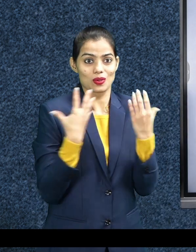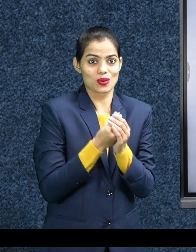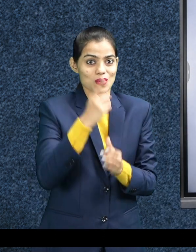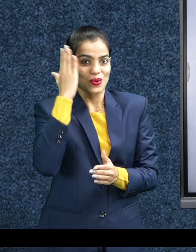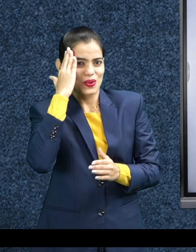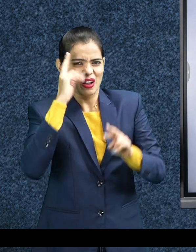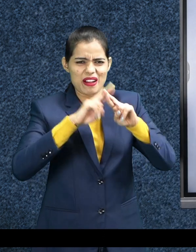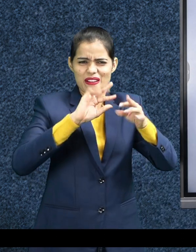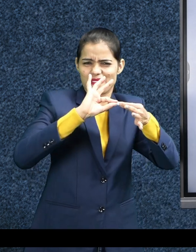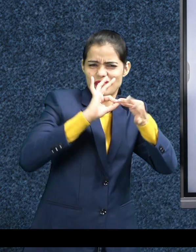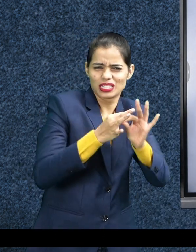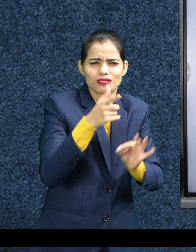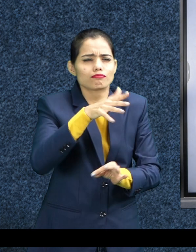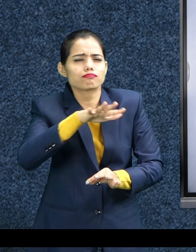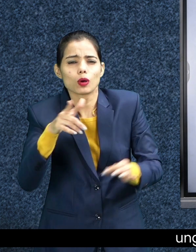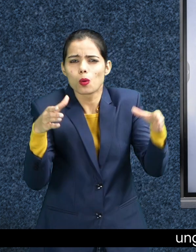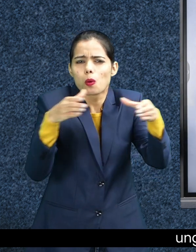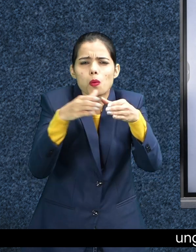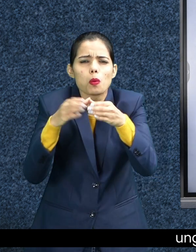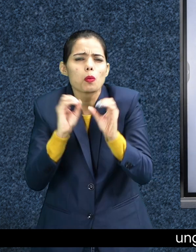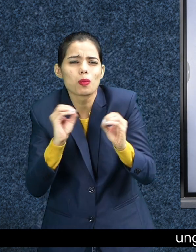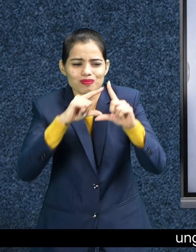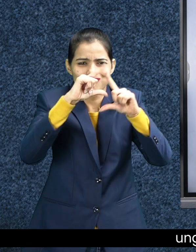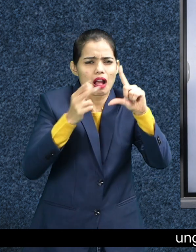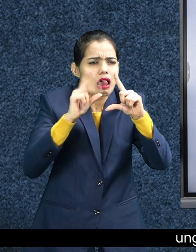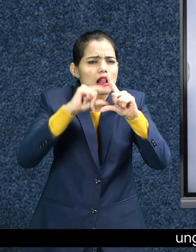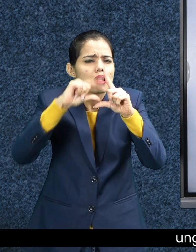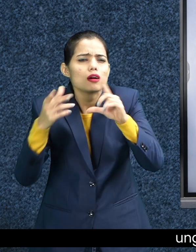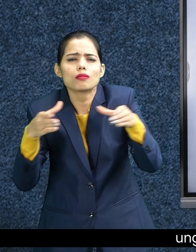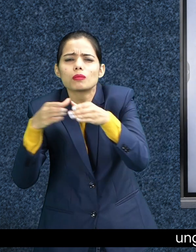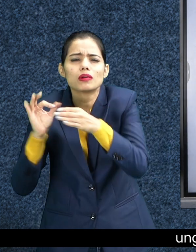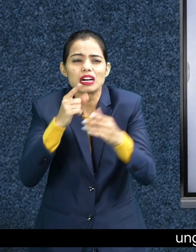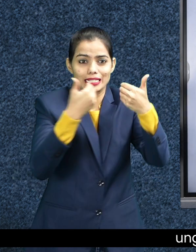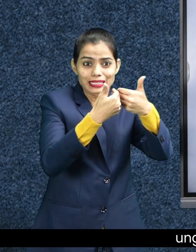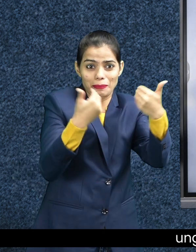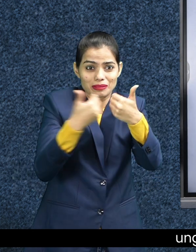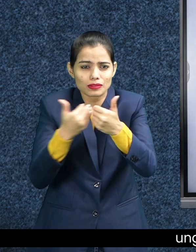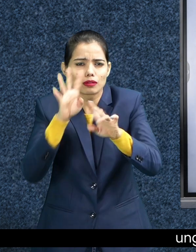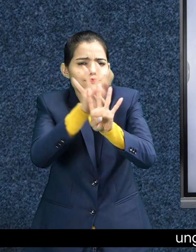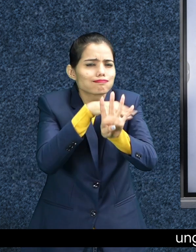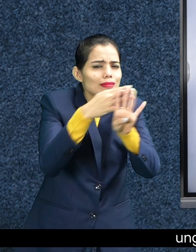We know the formula for mean of ungrouped frequency distribution table, that is